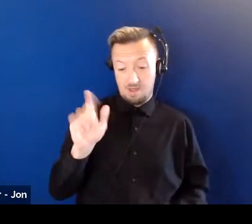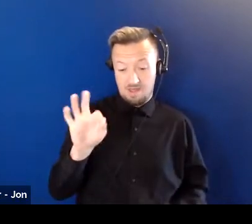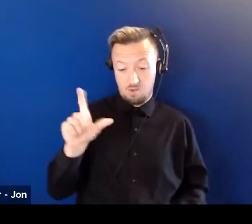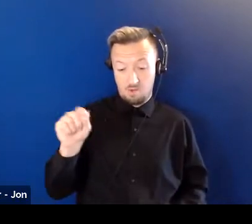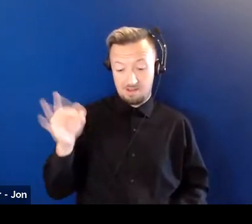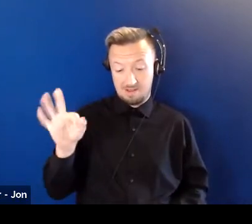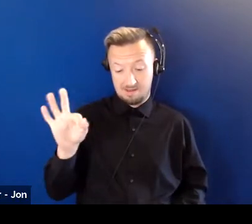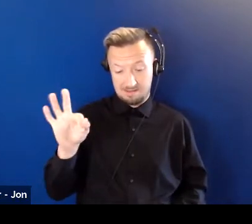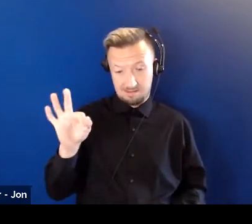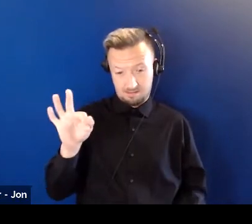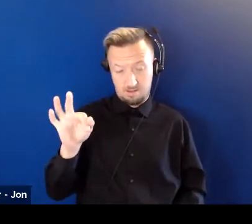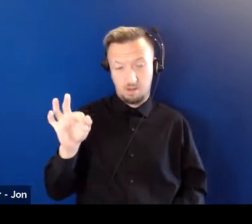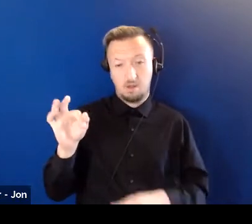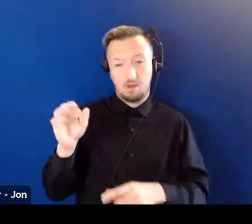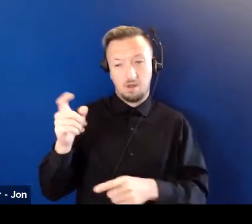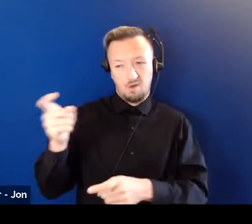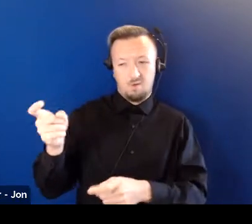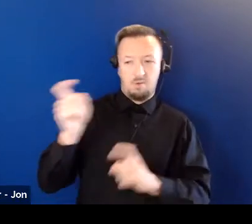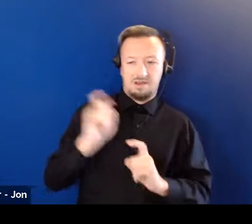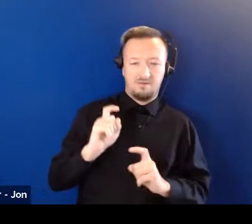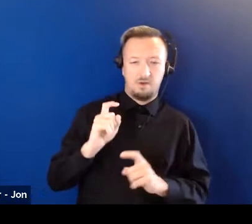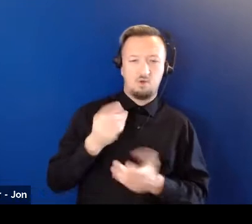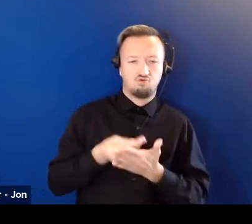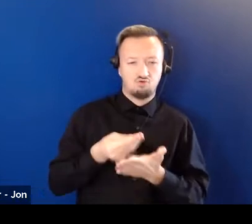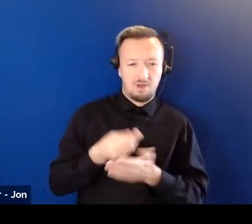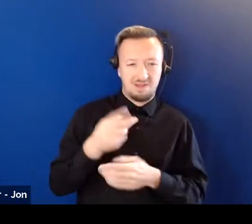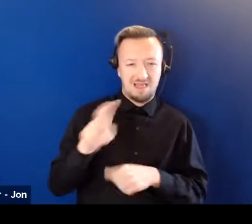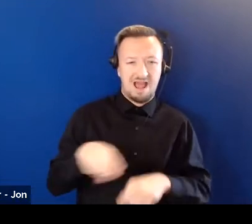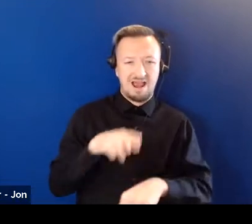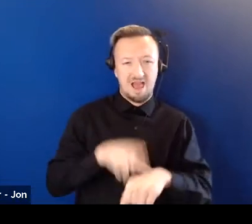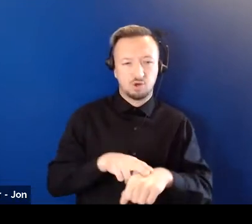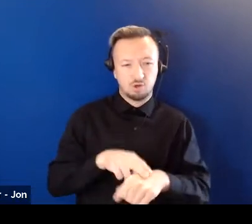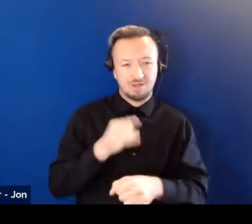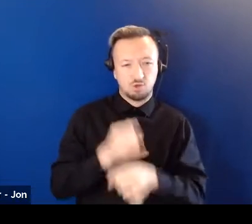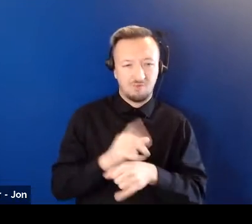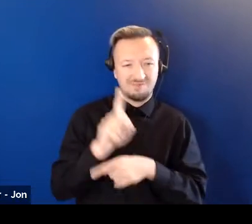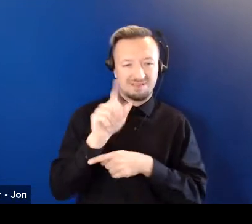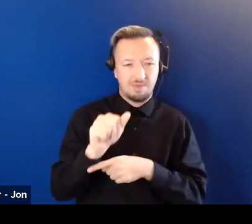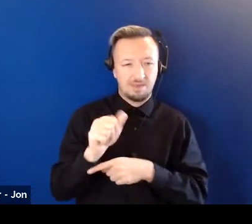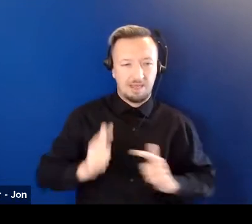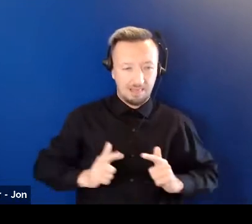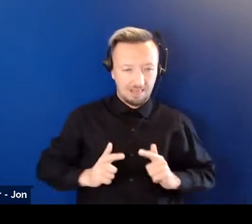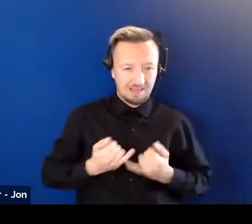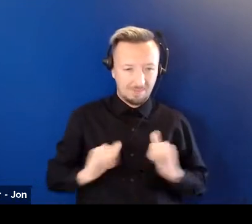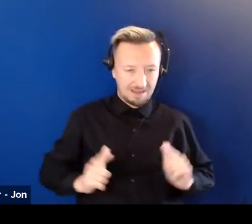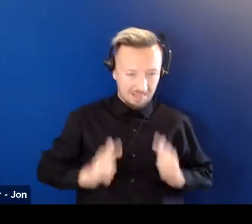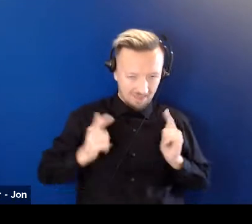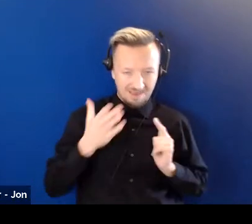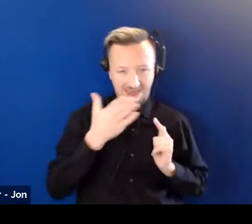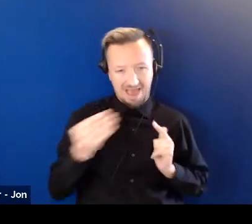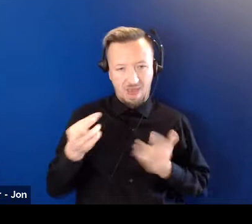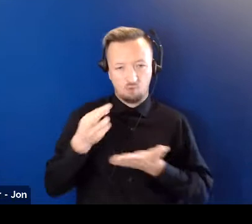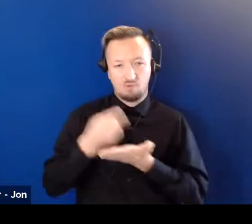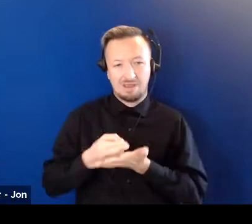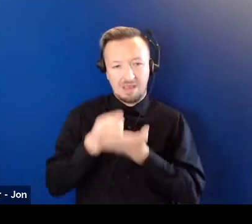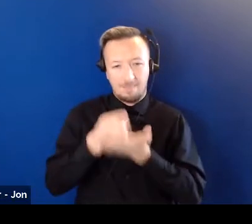were awarded a grant from the National Institute on Disability, Independent Living, and Rehabilitation Research, right? That is